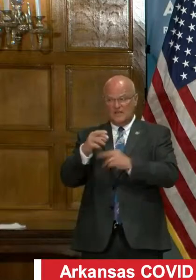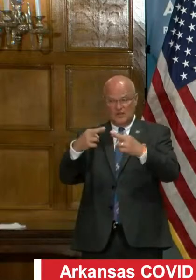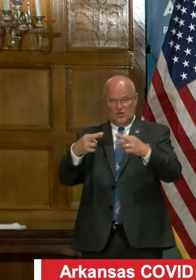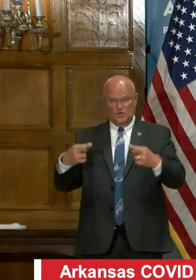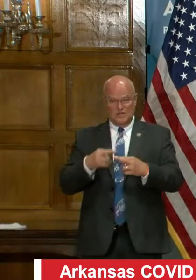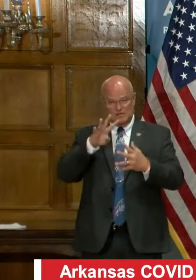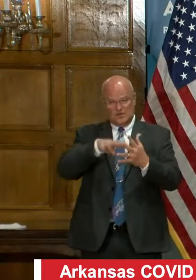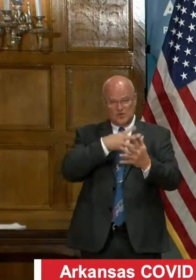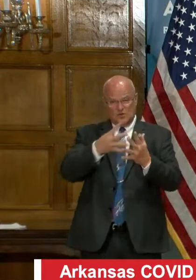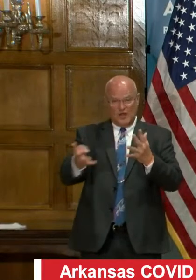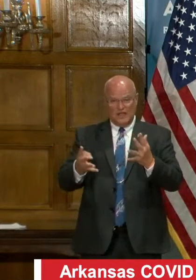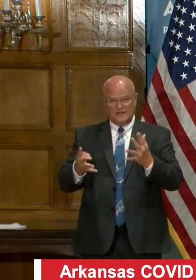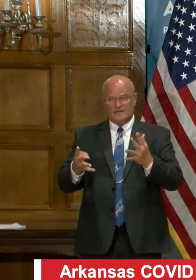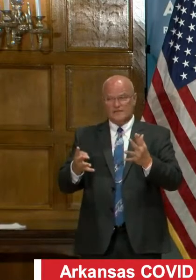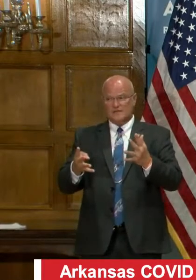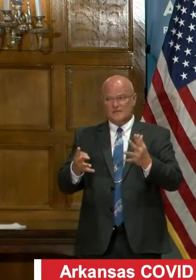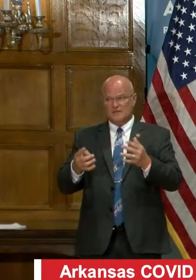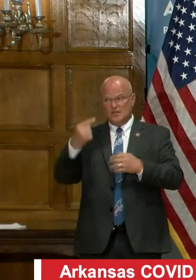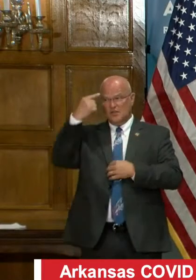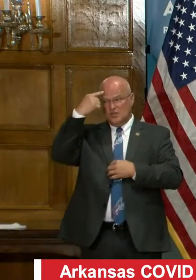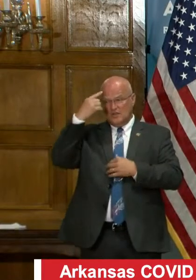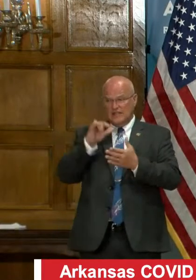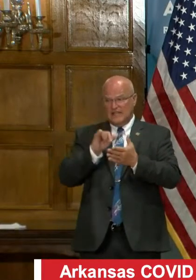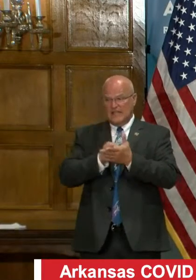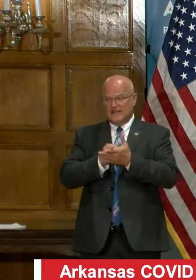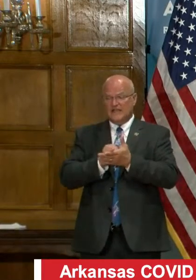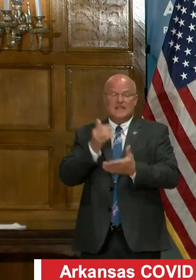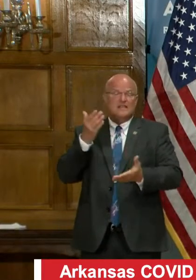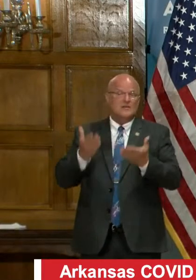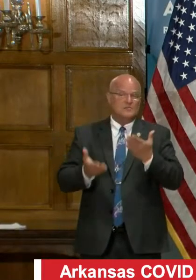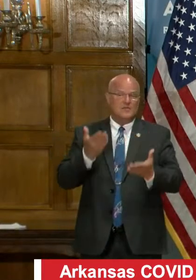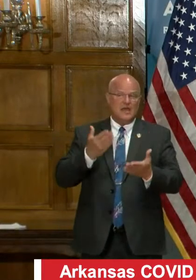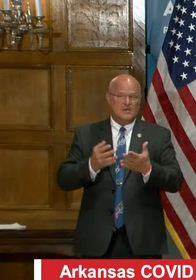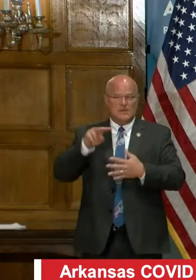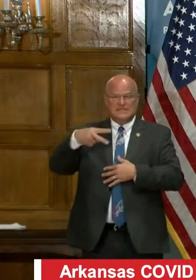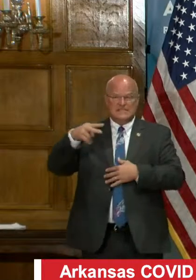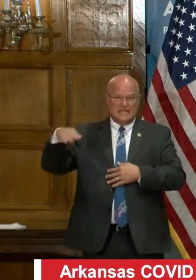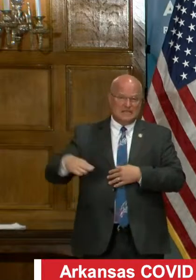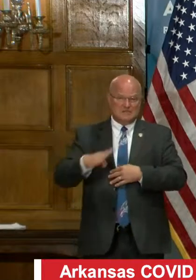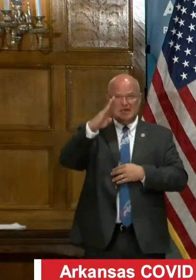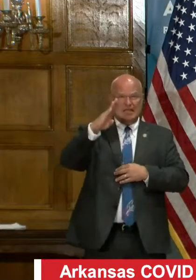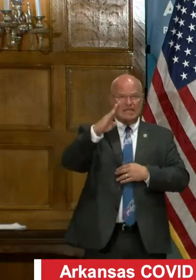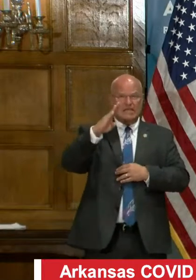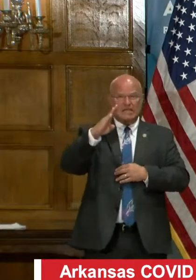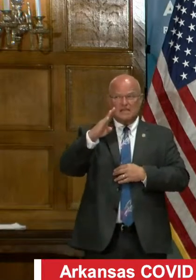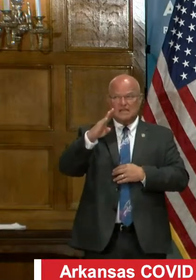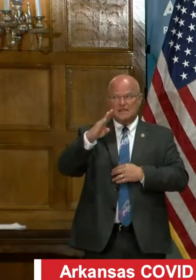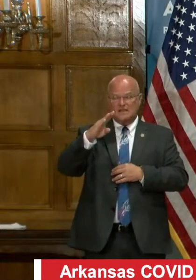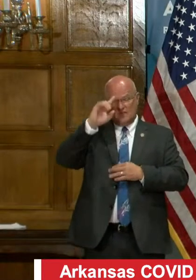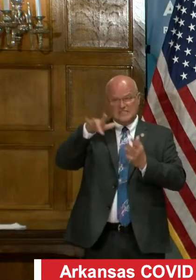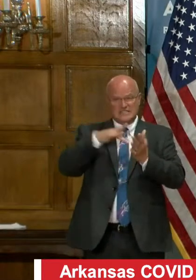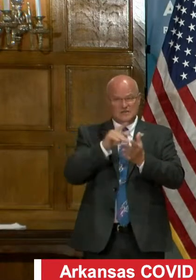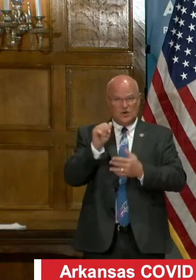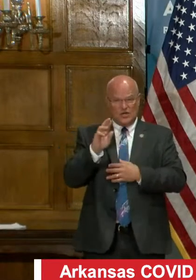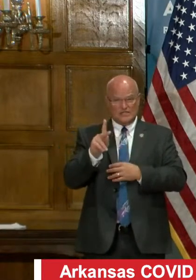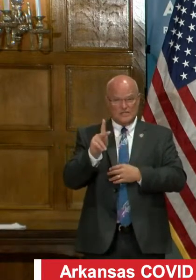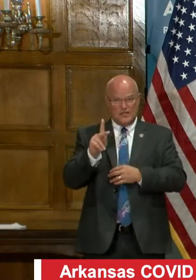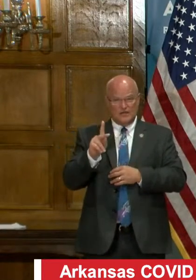regional graphs for Central Arkansas, do you think that there might be a second peak coming for Central